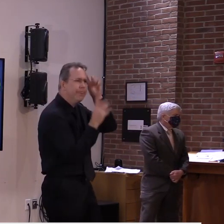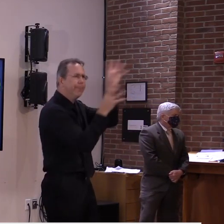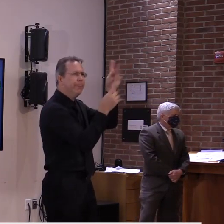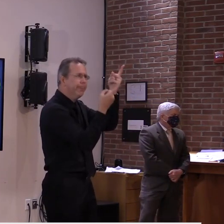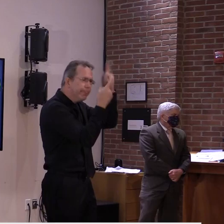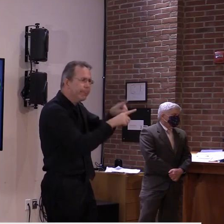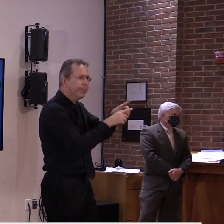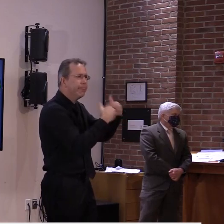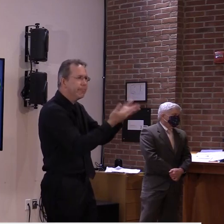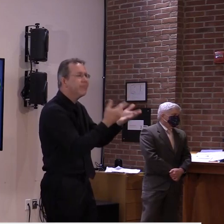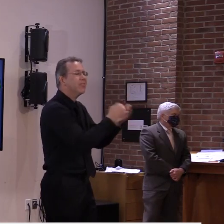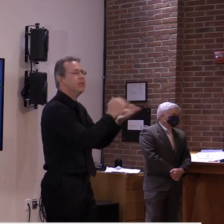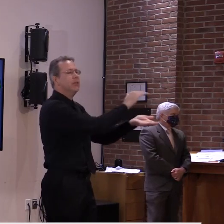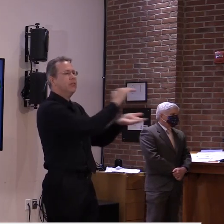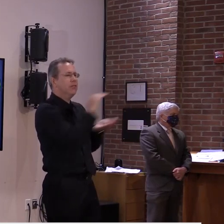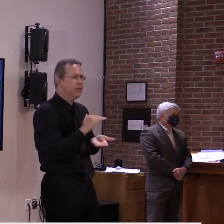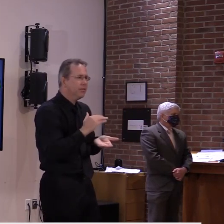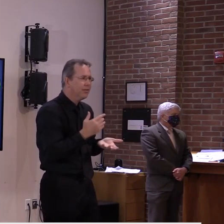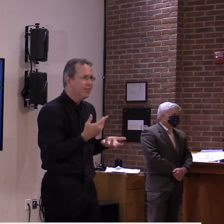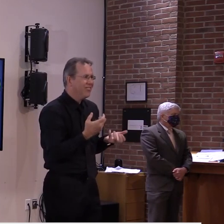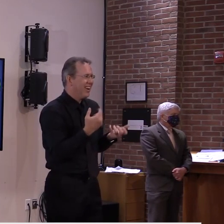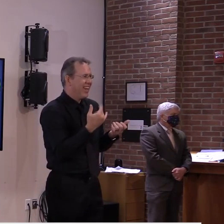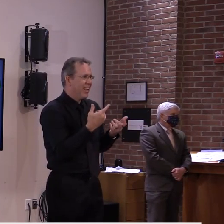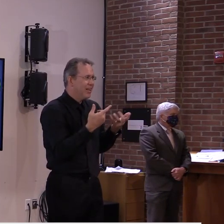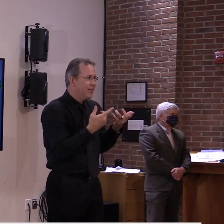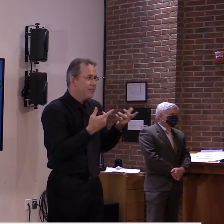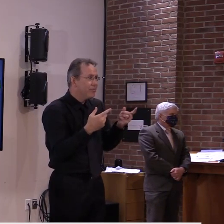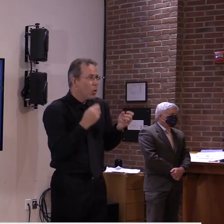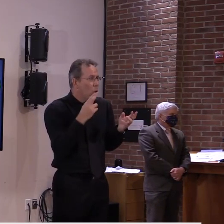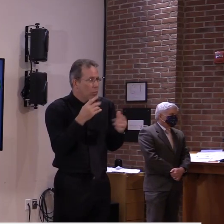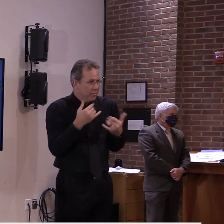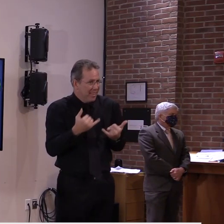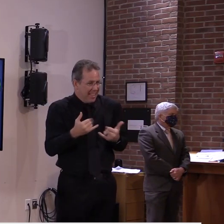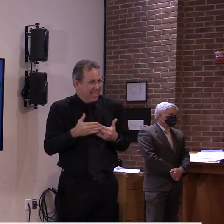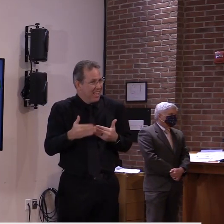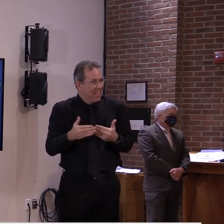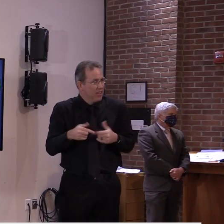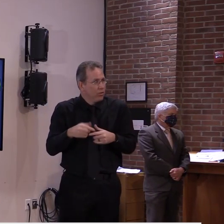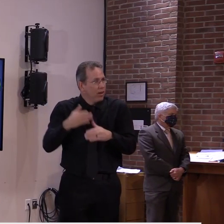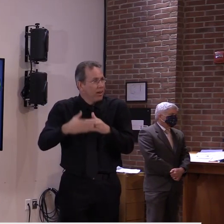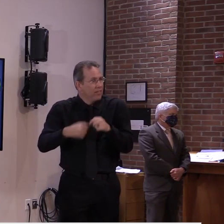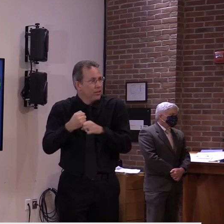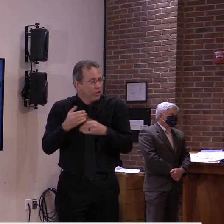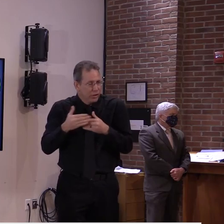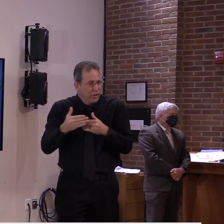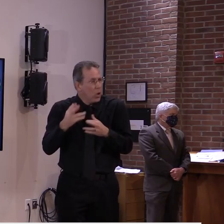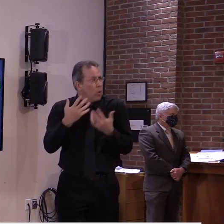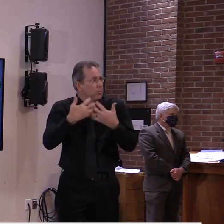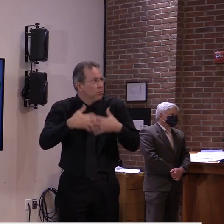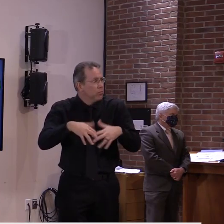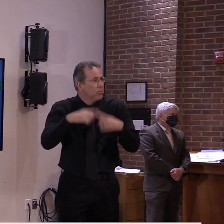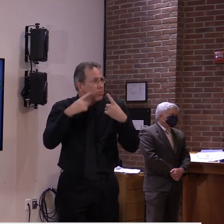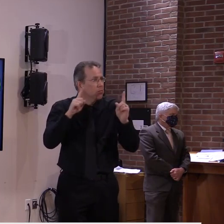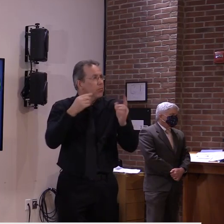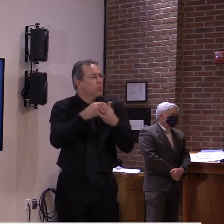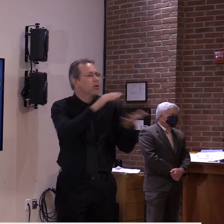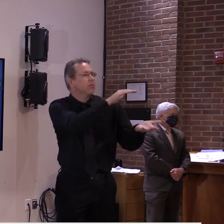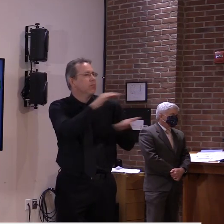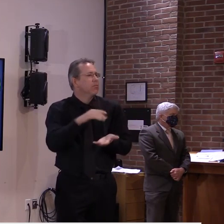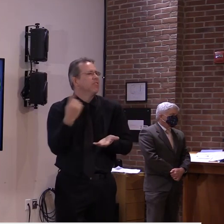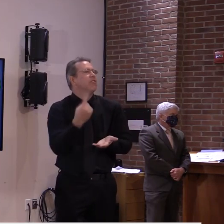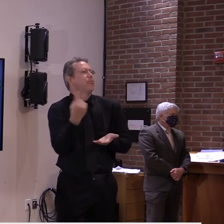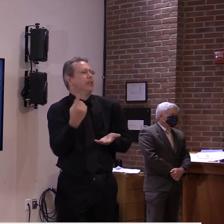together in Congress to try and come up with some sort of compromise to get us at least